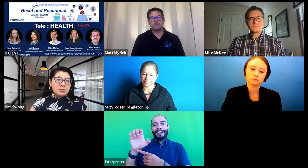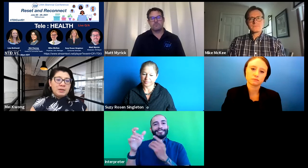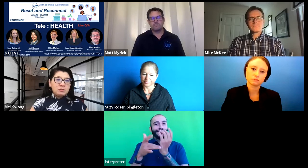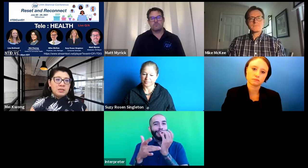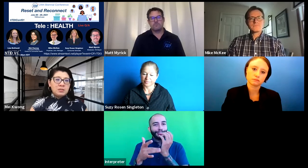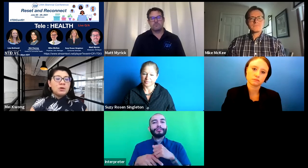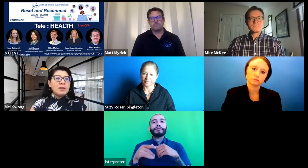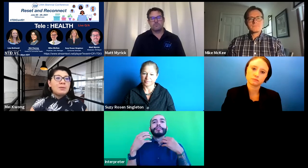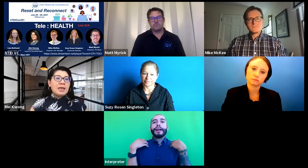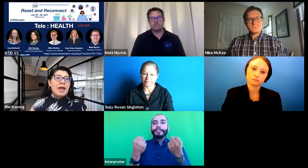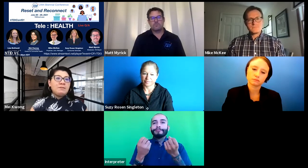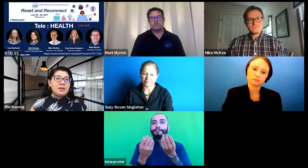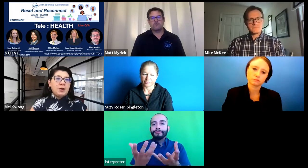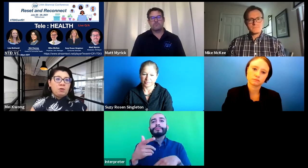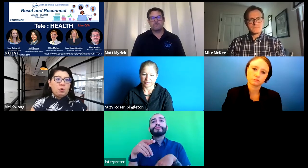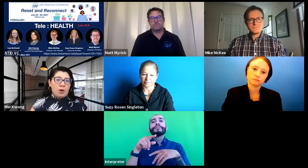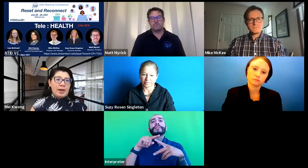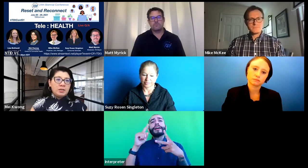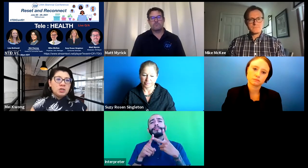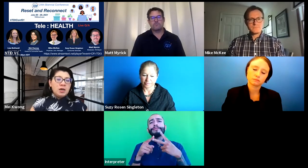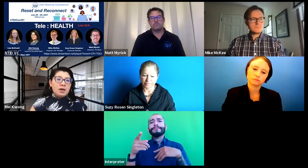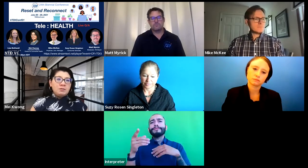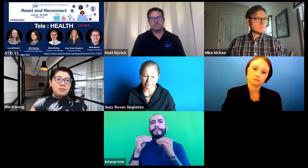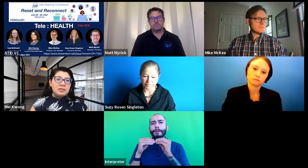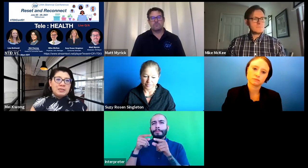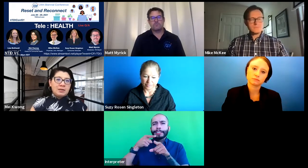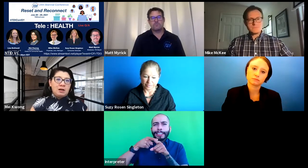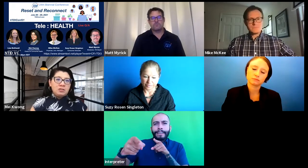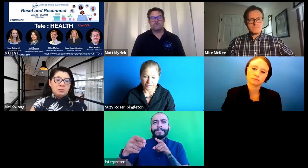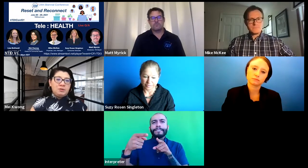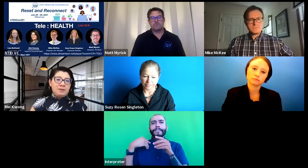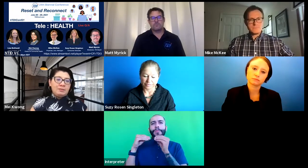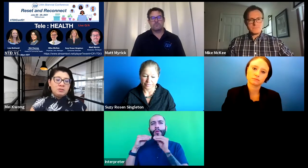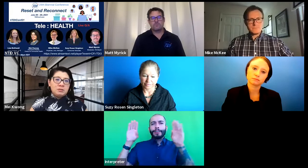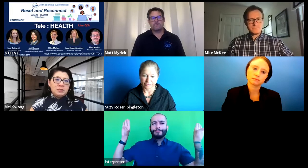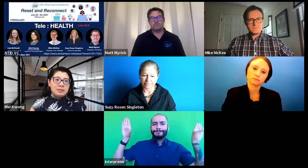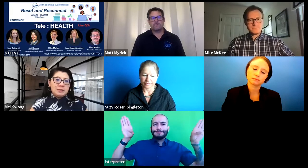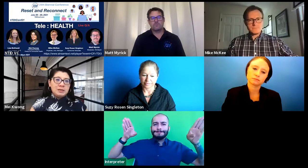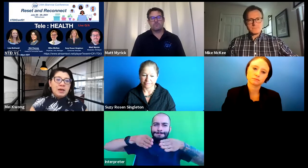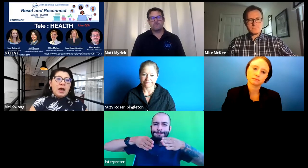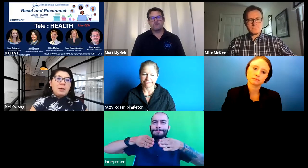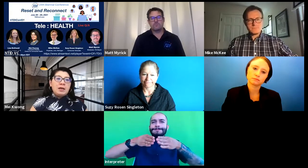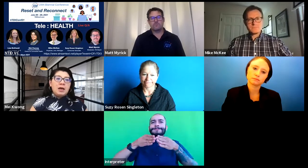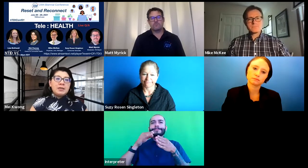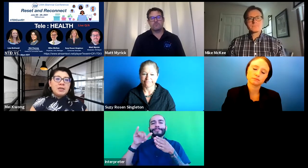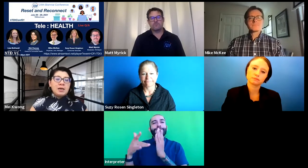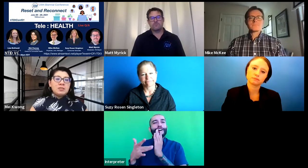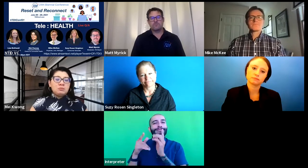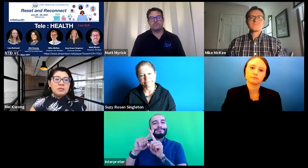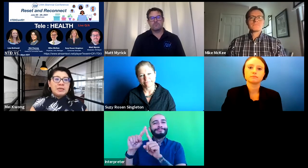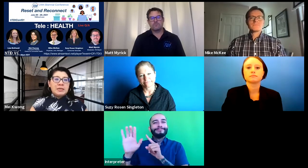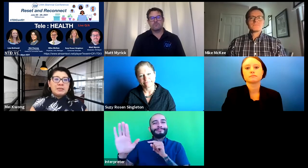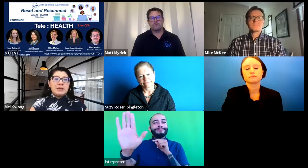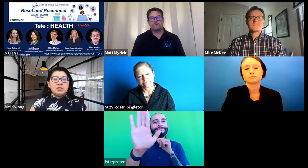other specialties where maybe they have a narrower range of using the technology to provide those services. A lot of times